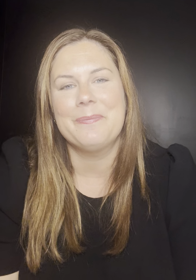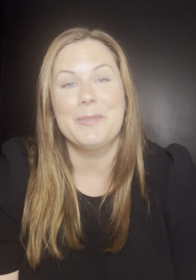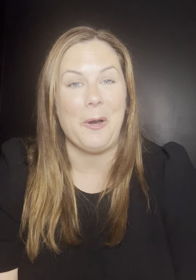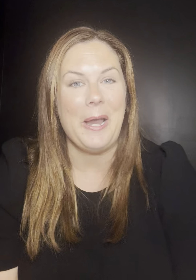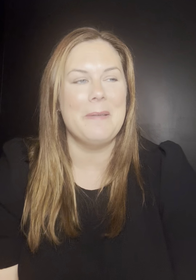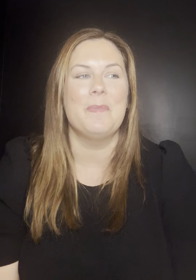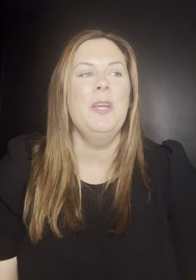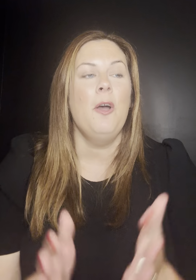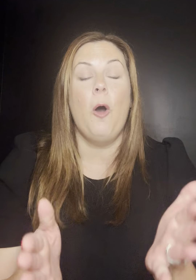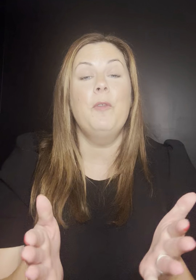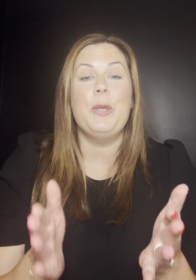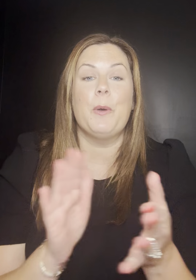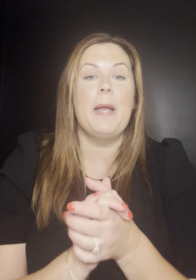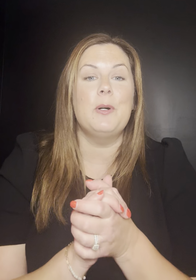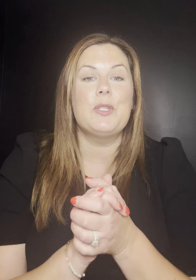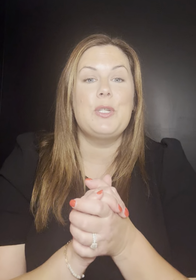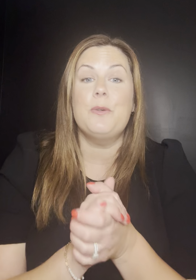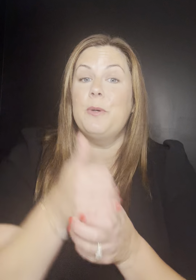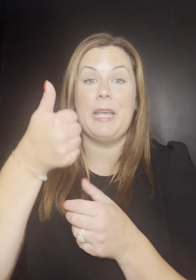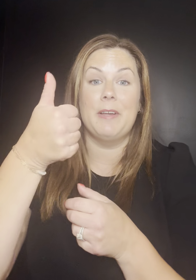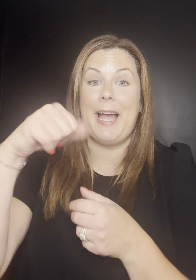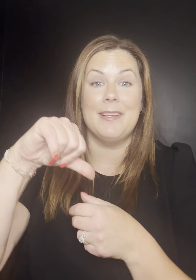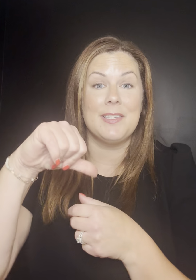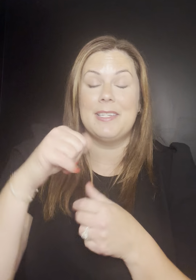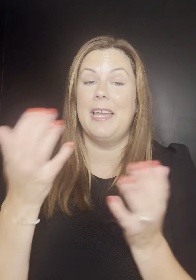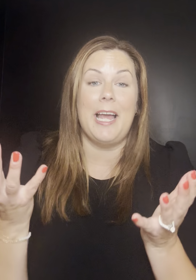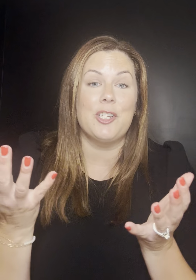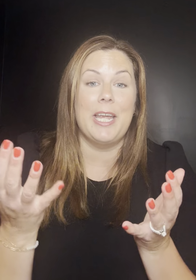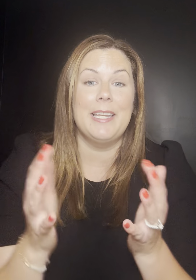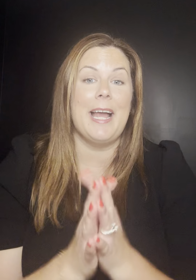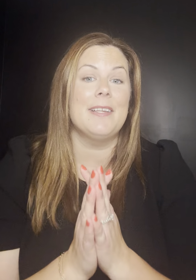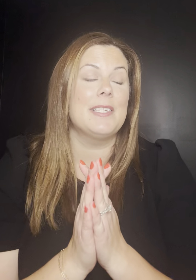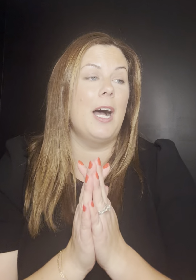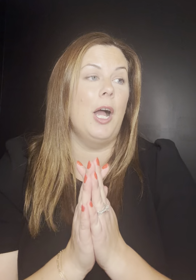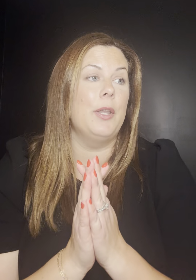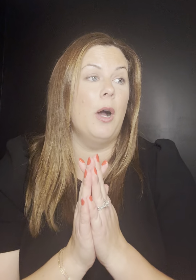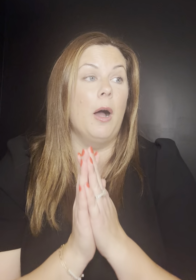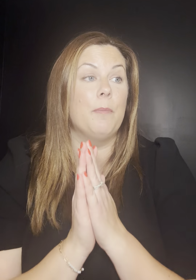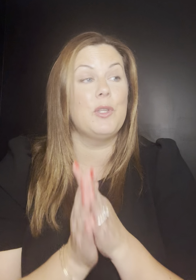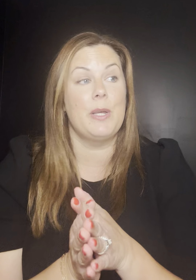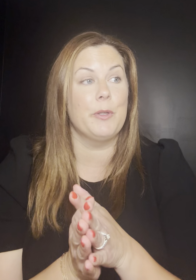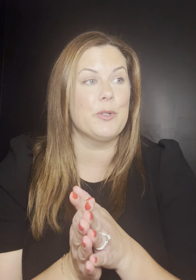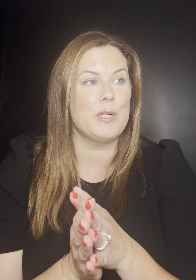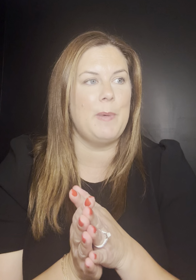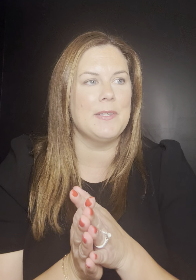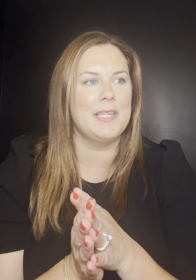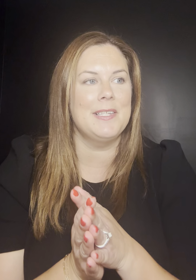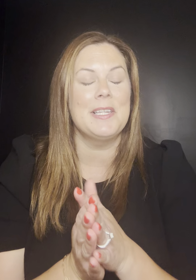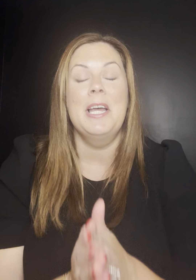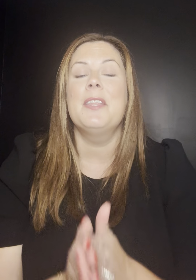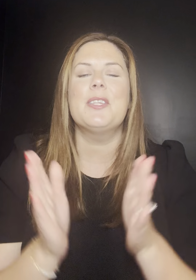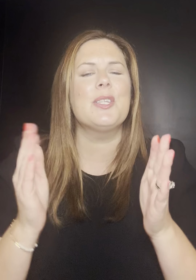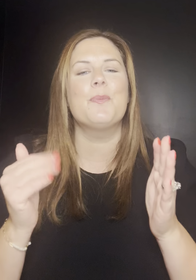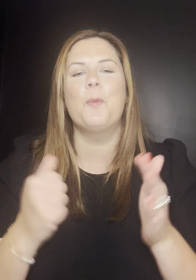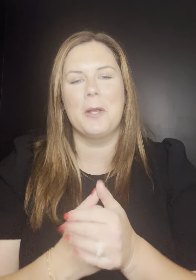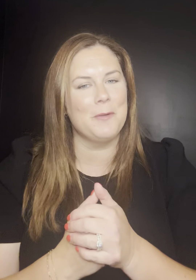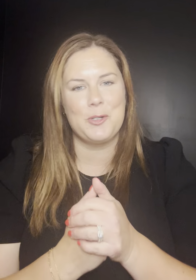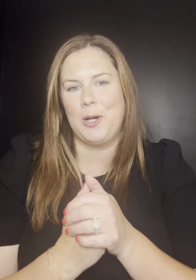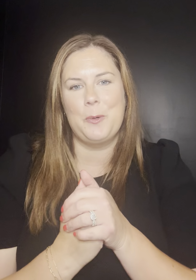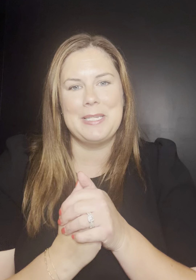All right. Hopefully you were able to give a guess, an educated guess on some of those responses. This is one of those trick